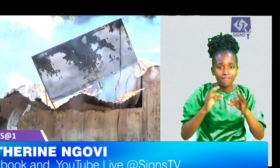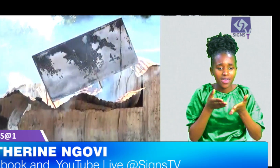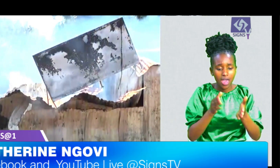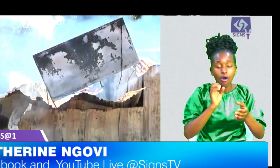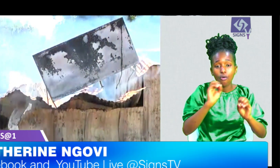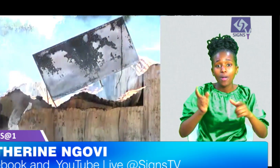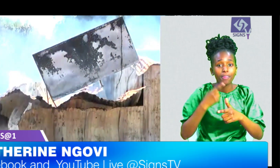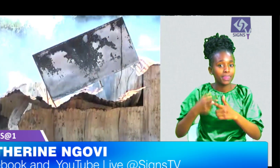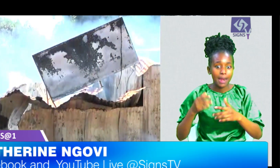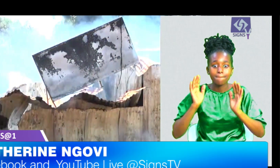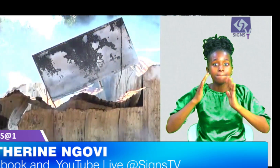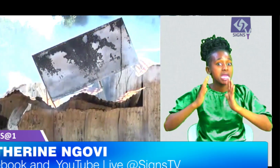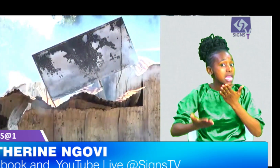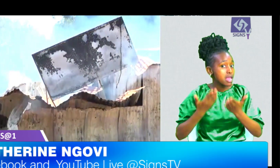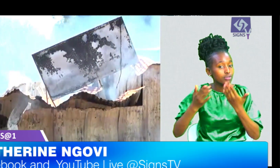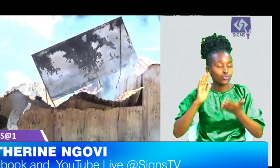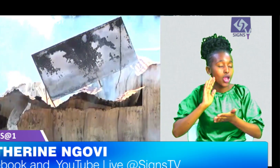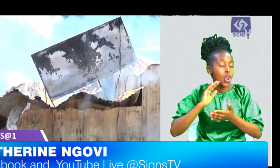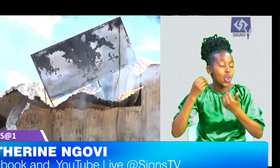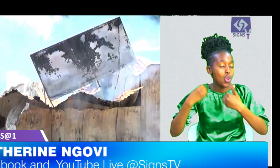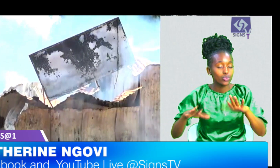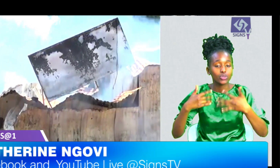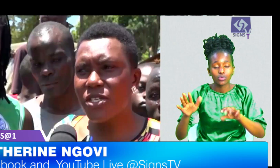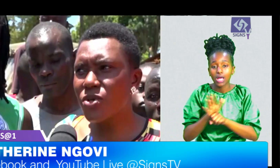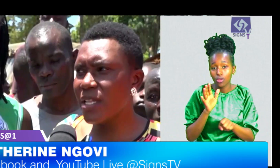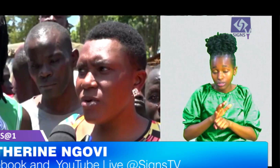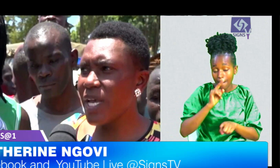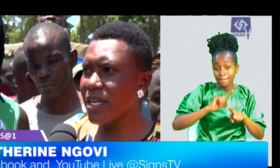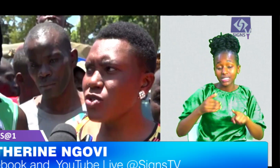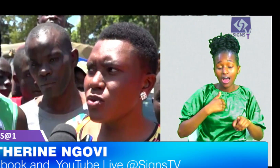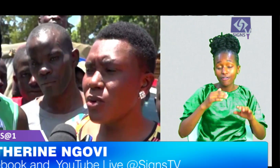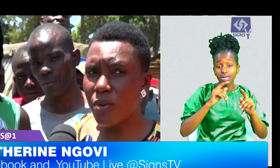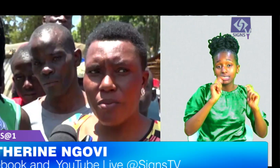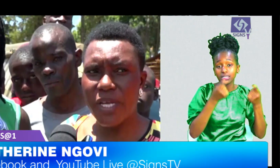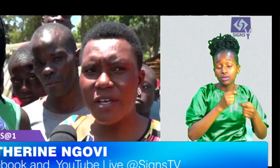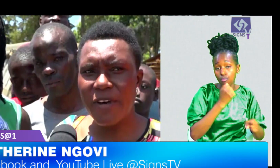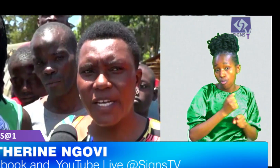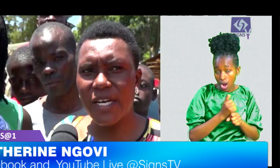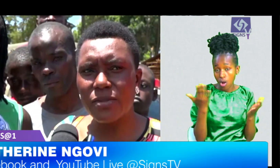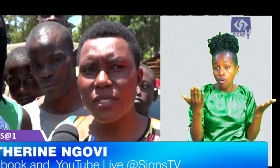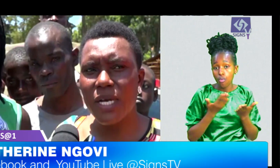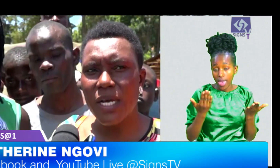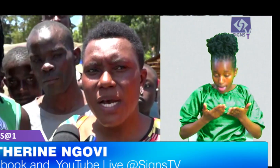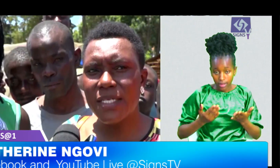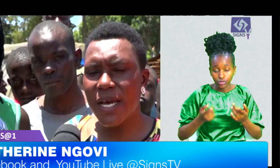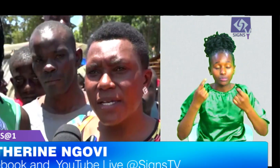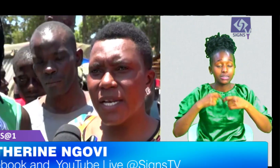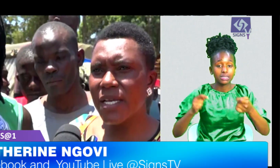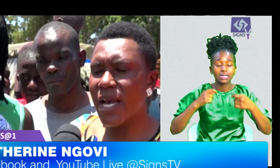case of such a thing in future, kindly please respond very fast, because without the Nia community, we wouldn't